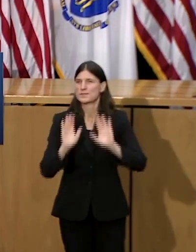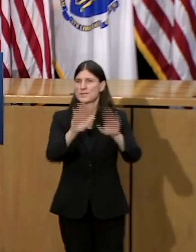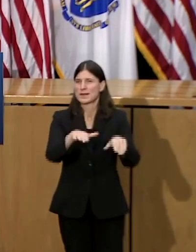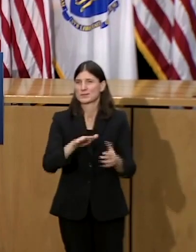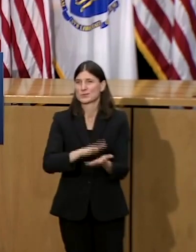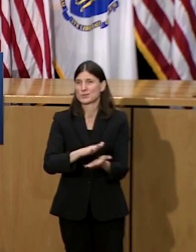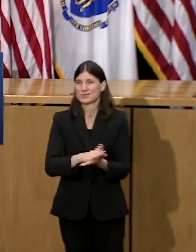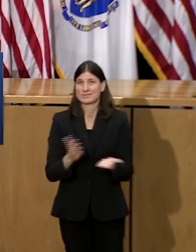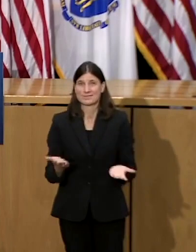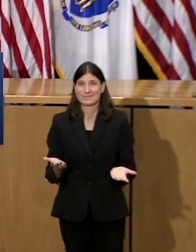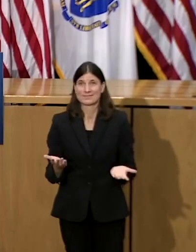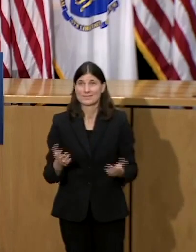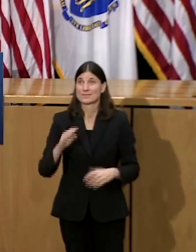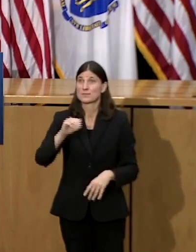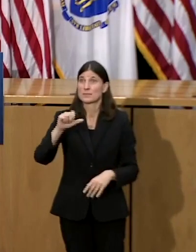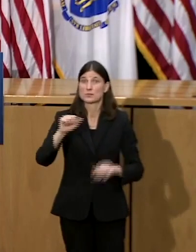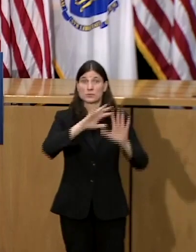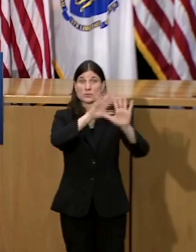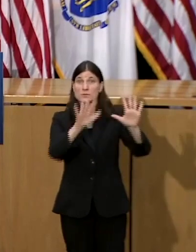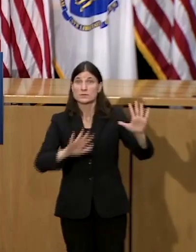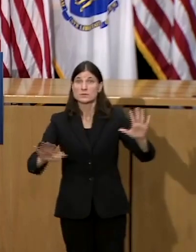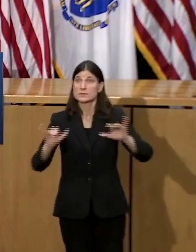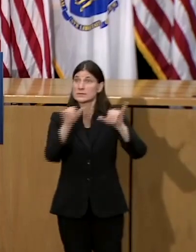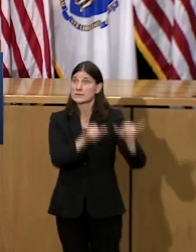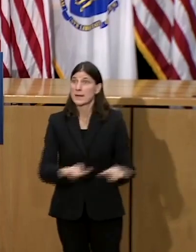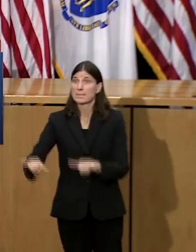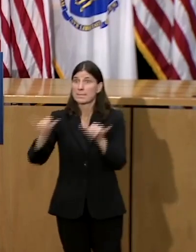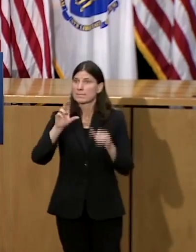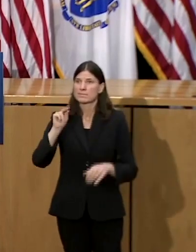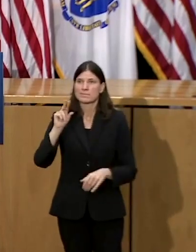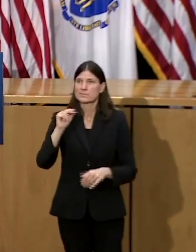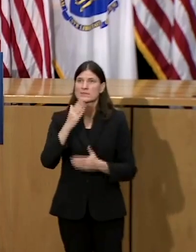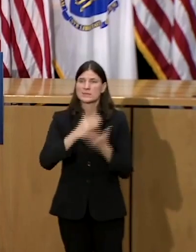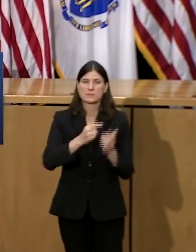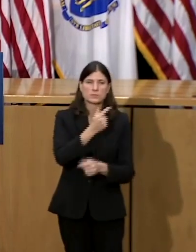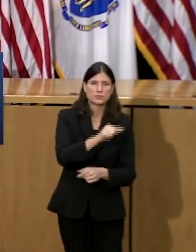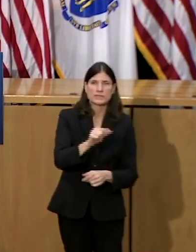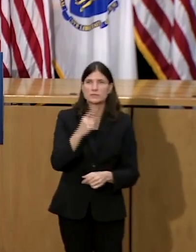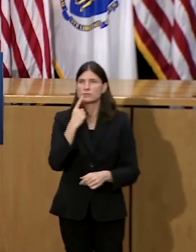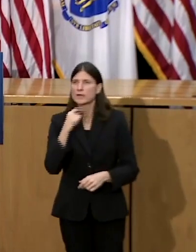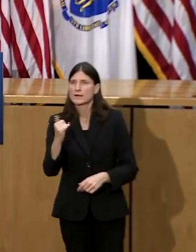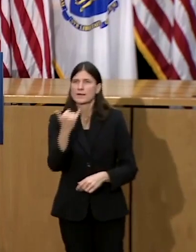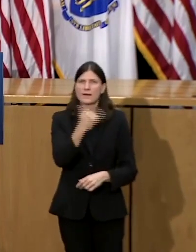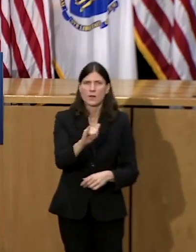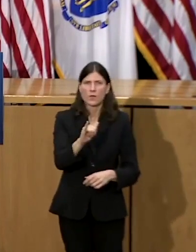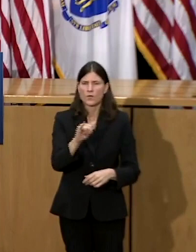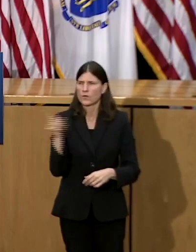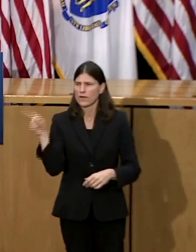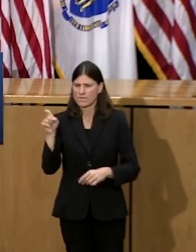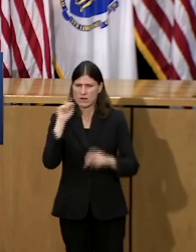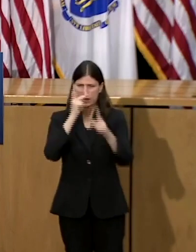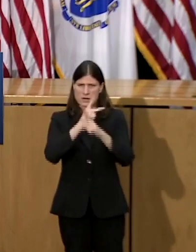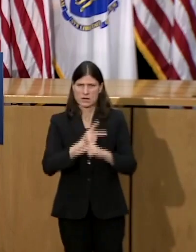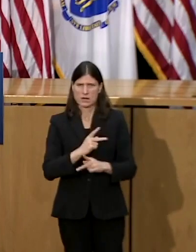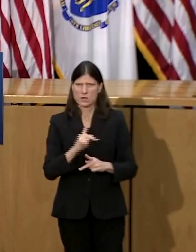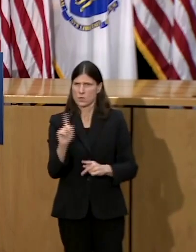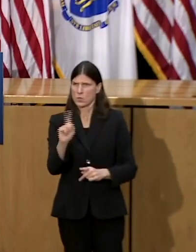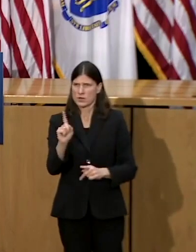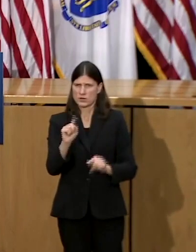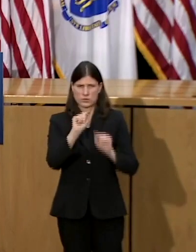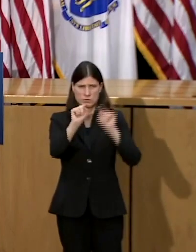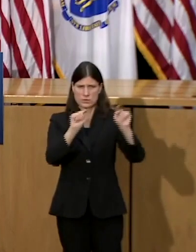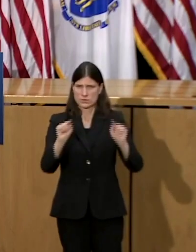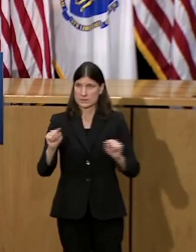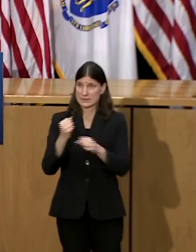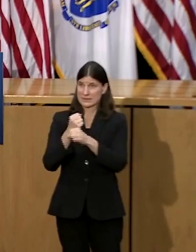this pandemic, but our goal is to use the best information available to help our schools put their students' well-being first and make the